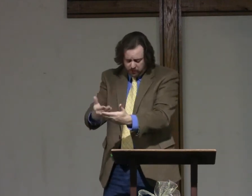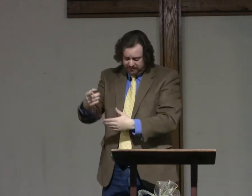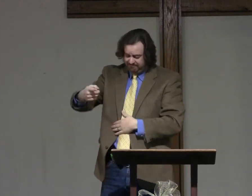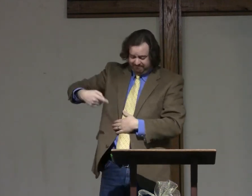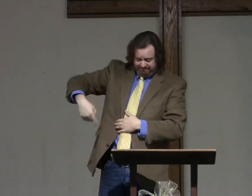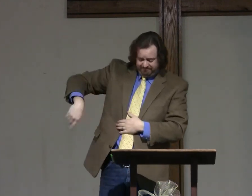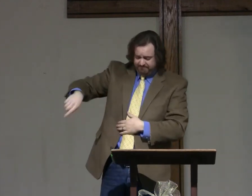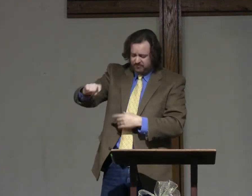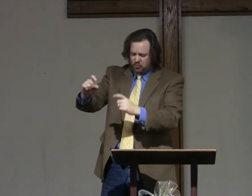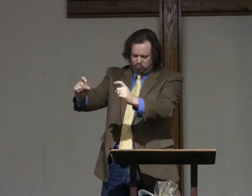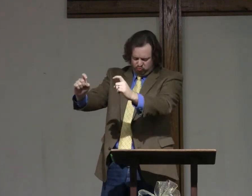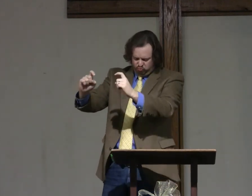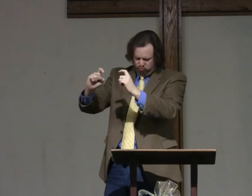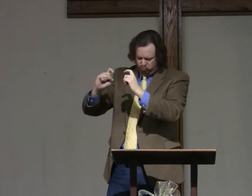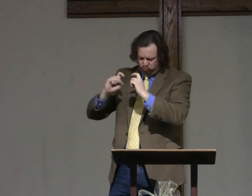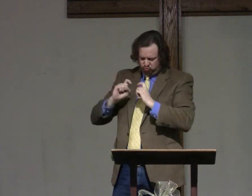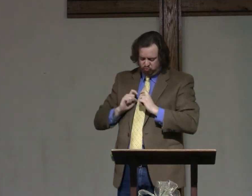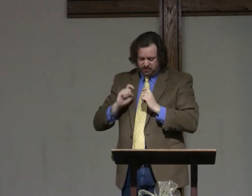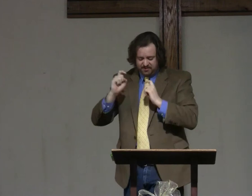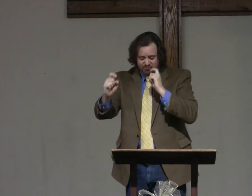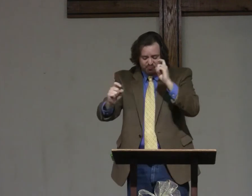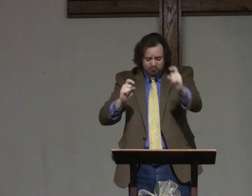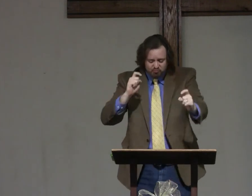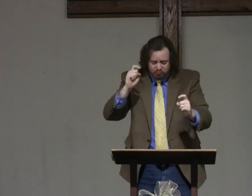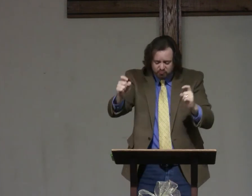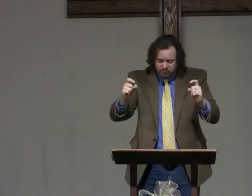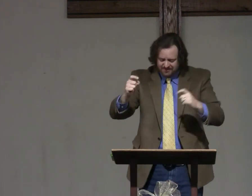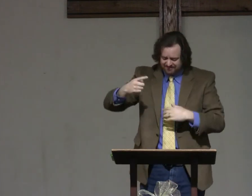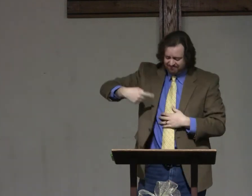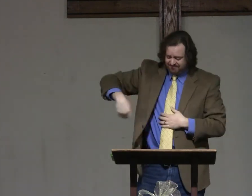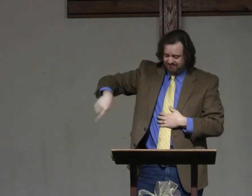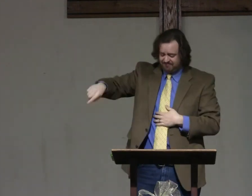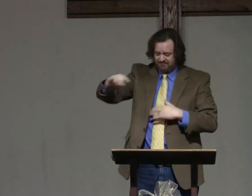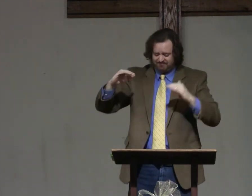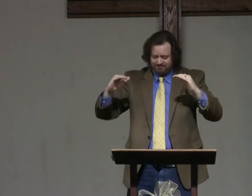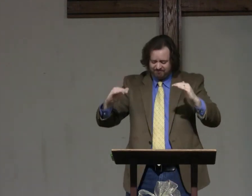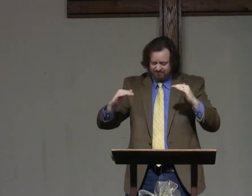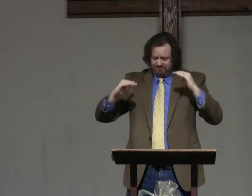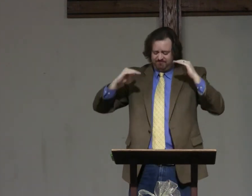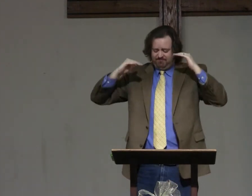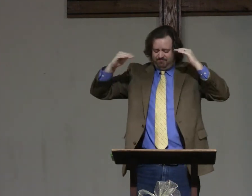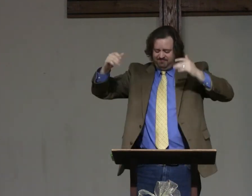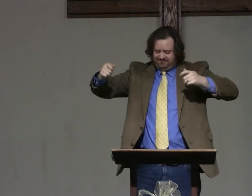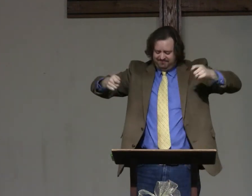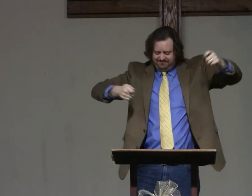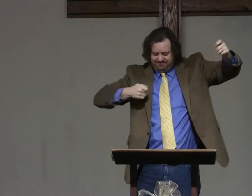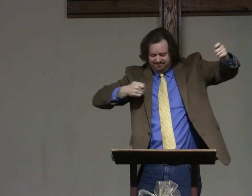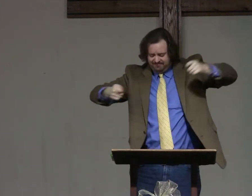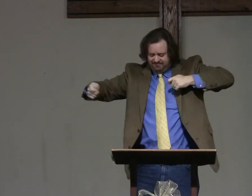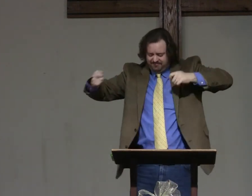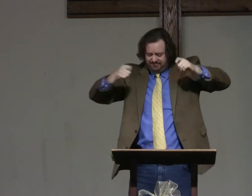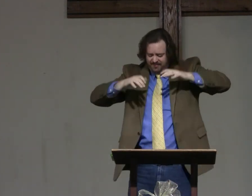for unto us a child is born, unto us a son is given, and the government shall be